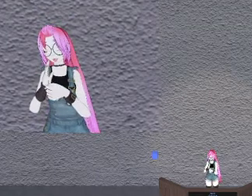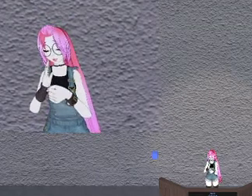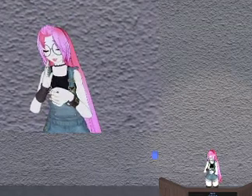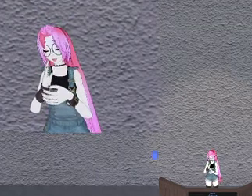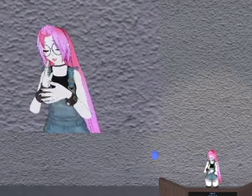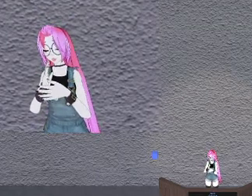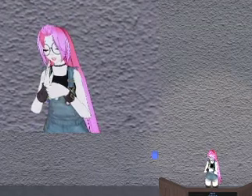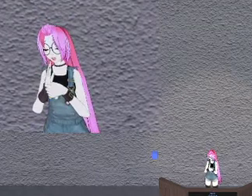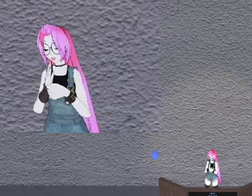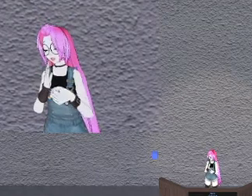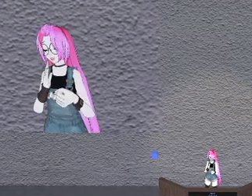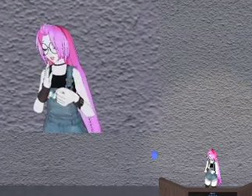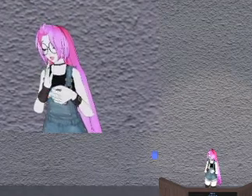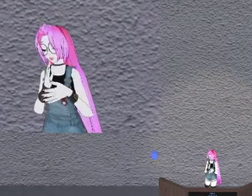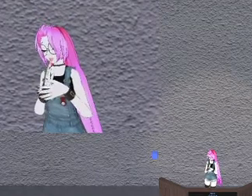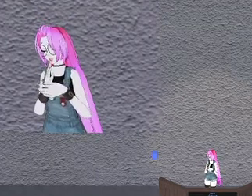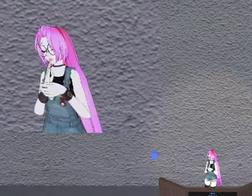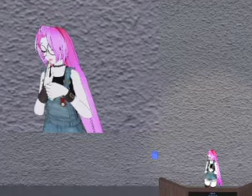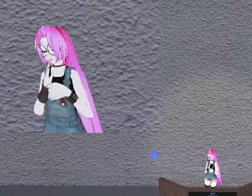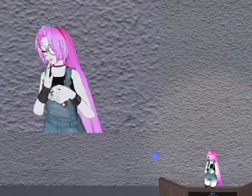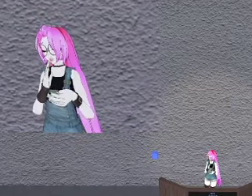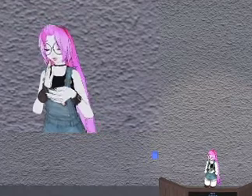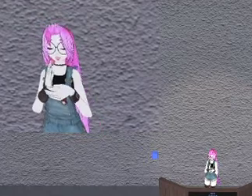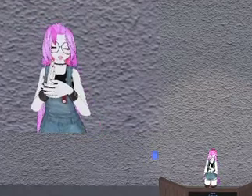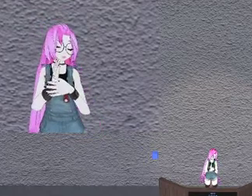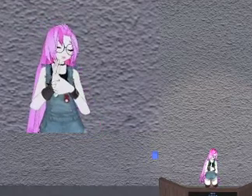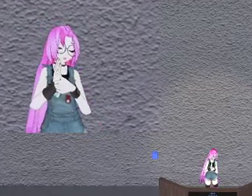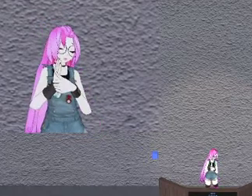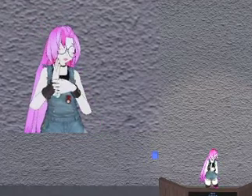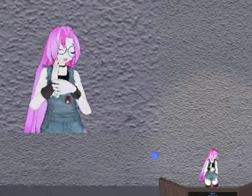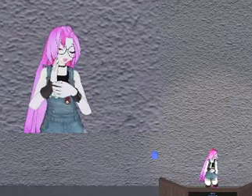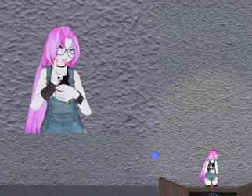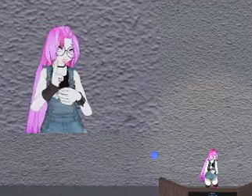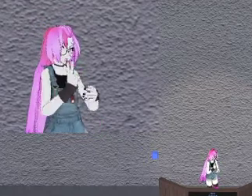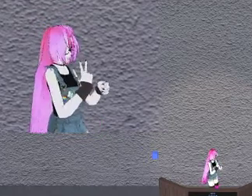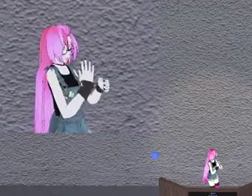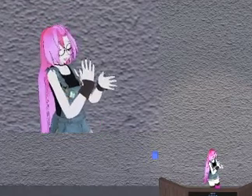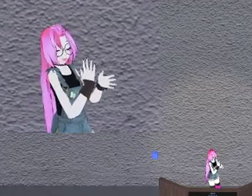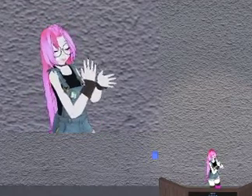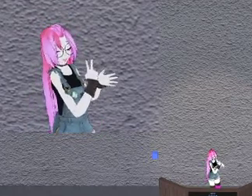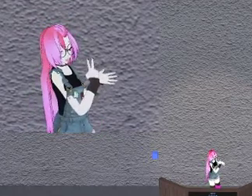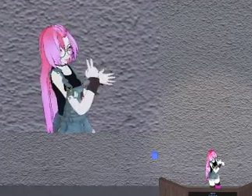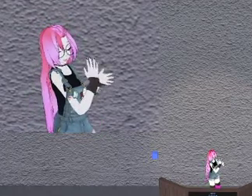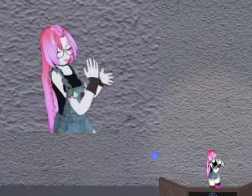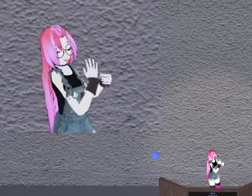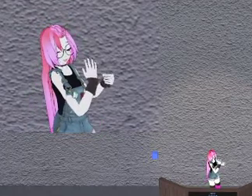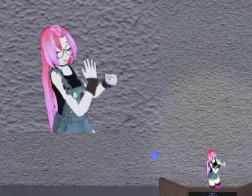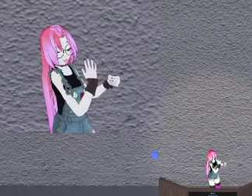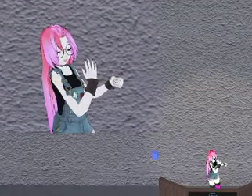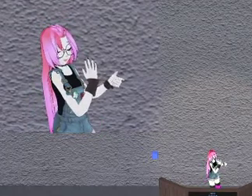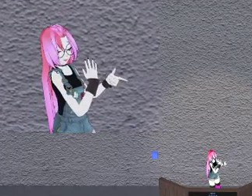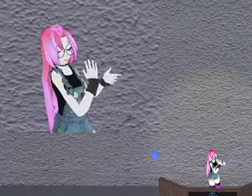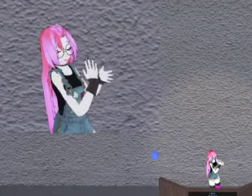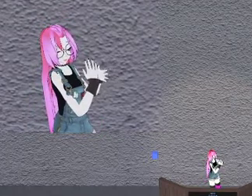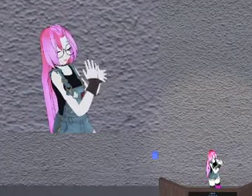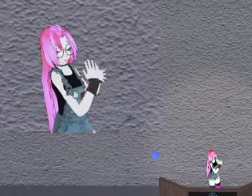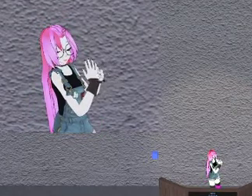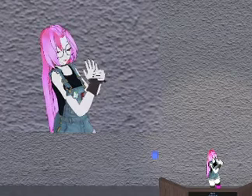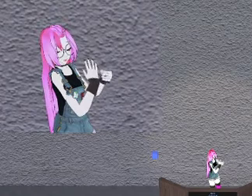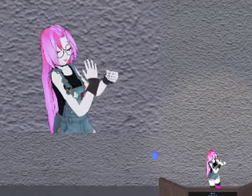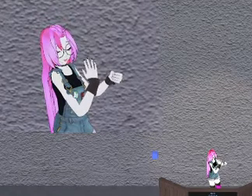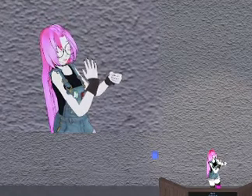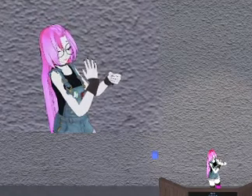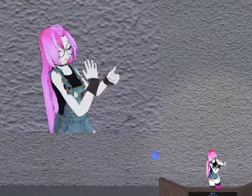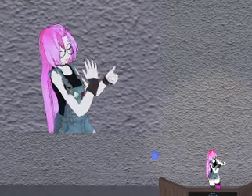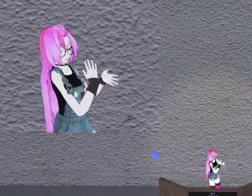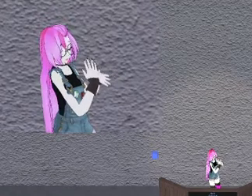it from a person who's already got that skill. So you're kind of like taking that skill for yourself. I'll show it from the side.